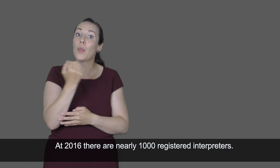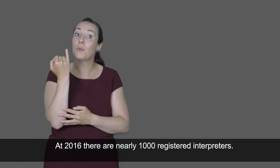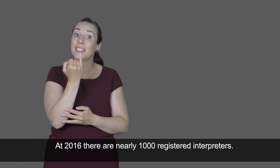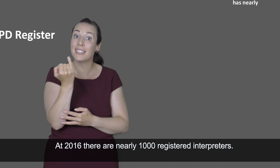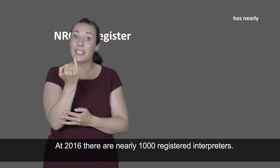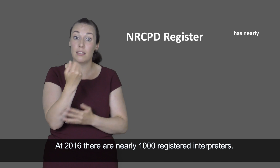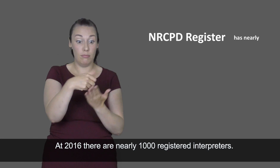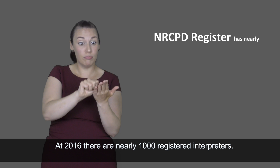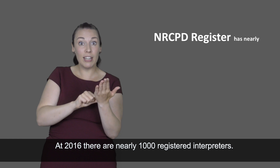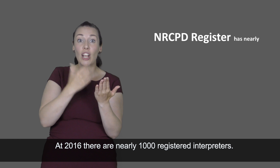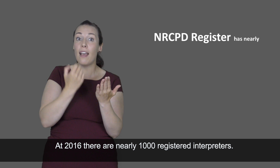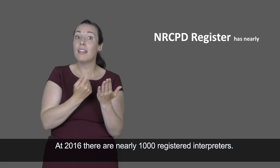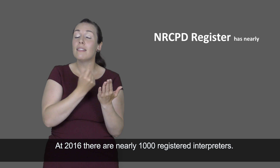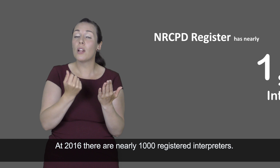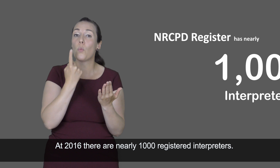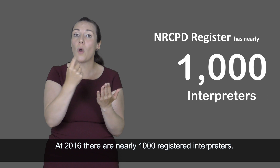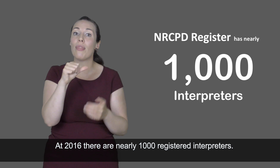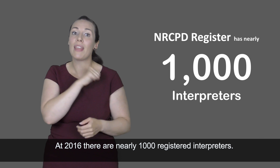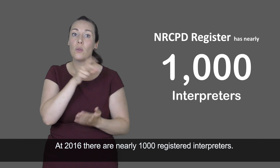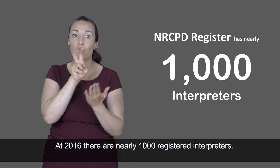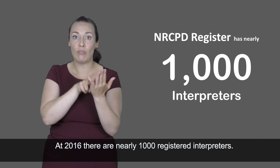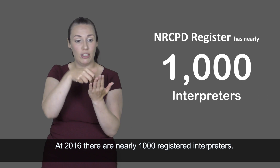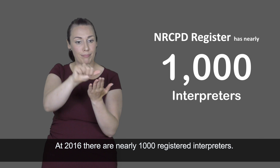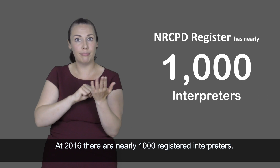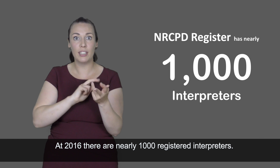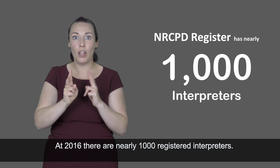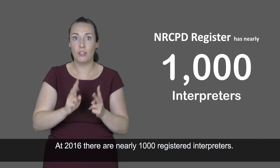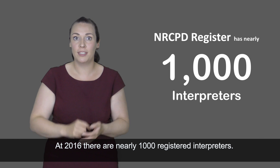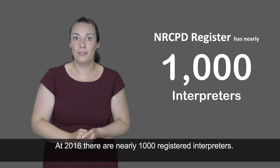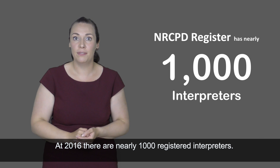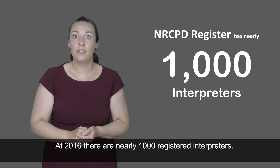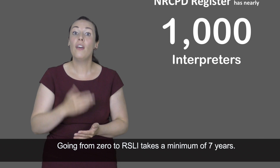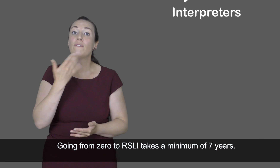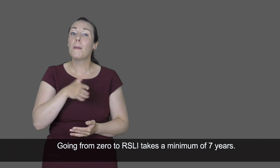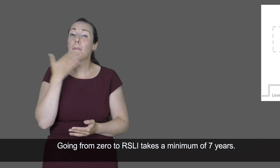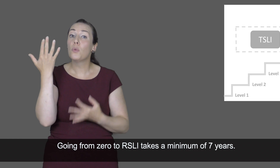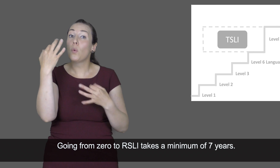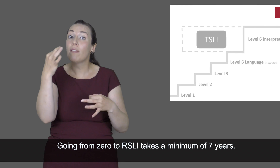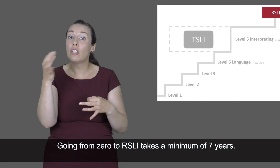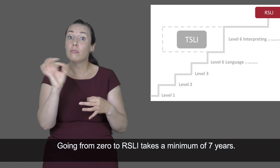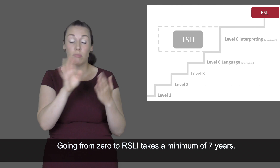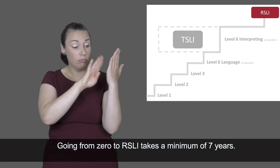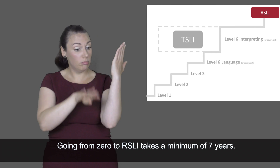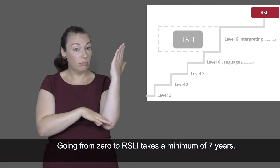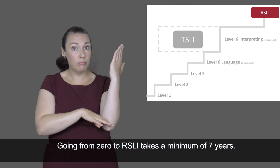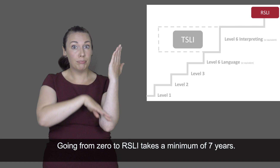At 2016, there are nearly 1,000 registered interpreters. Going from 0